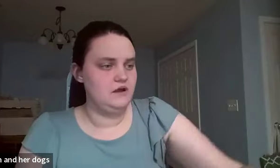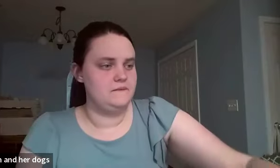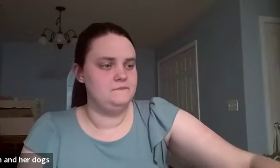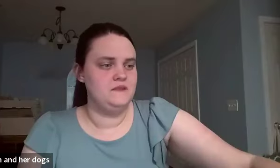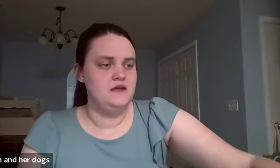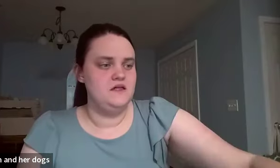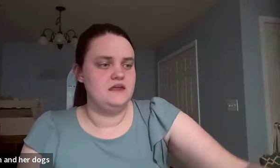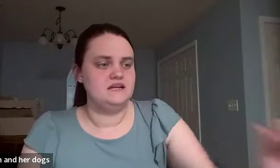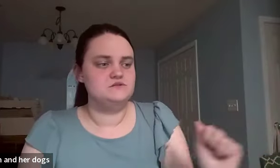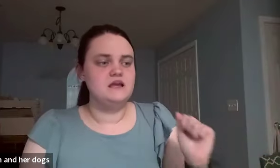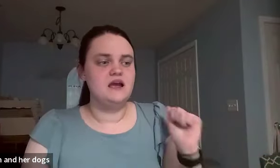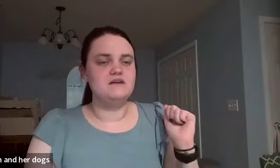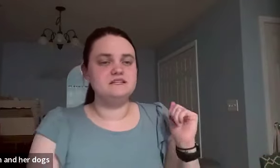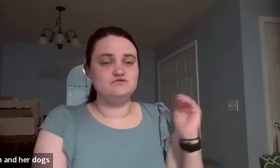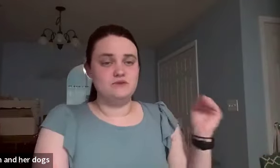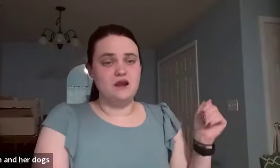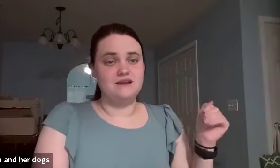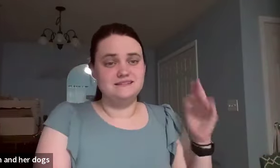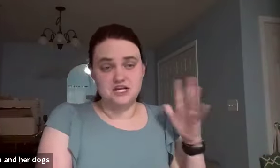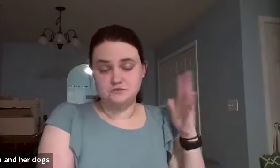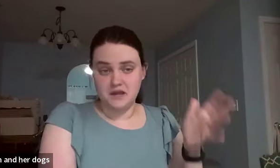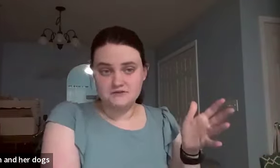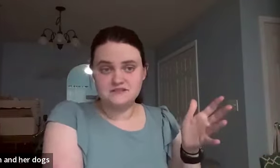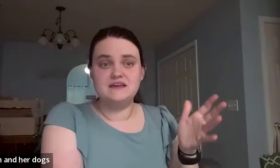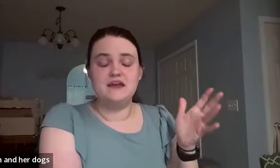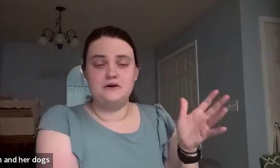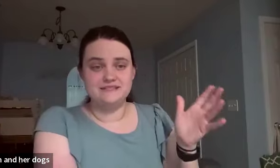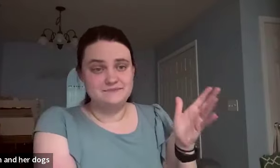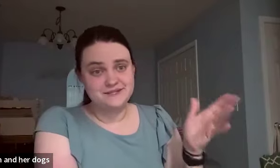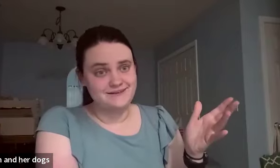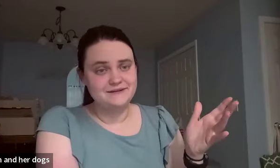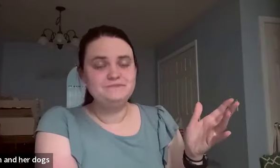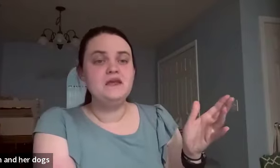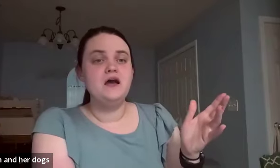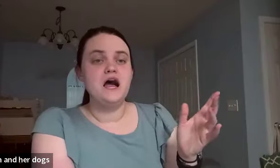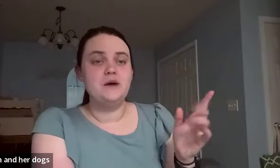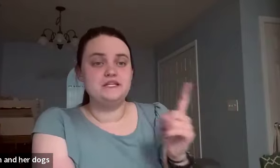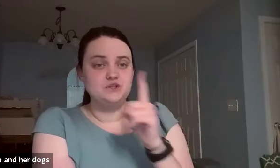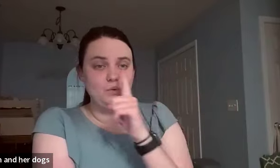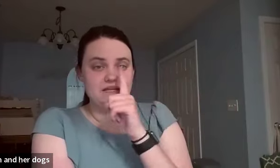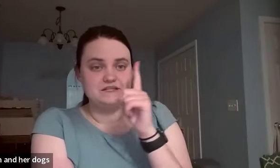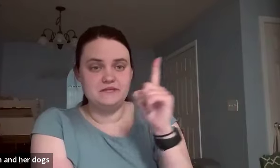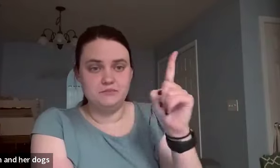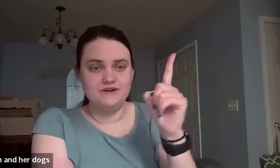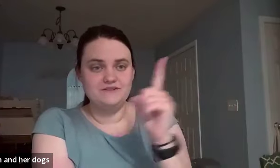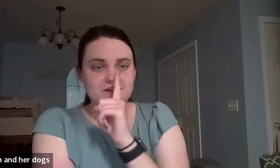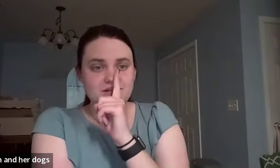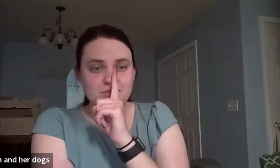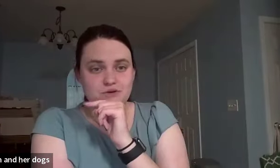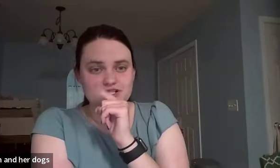Okay, the next one we have is rat slash mouse. They are the same sign. It's going to be a pointer finger and you brush